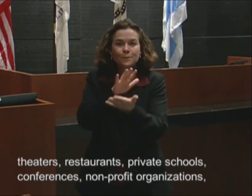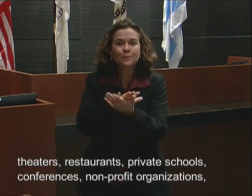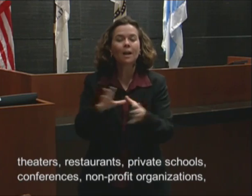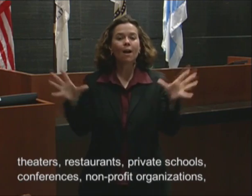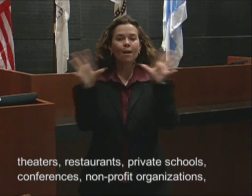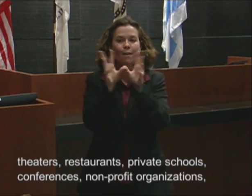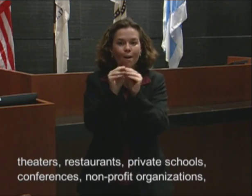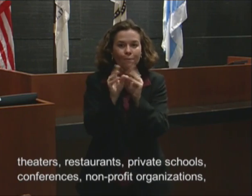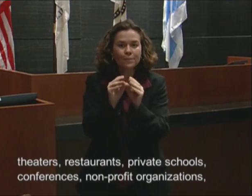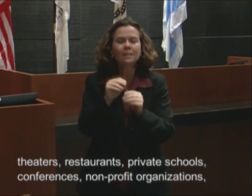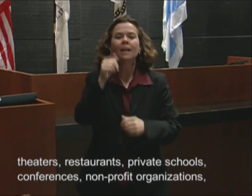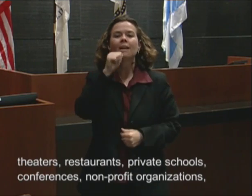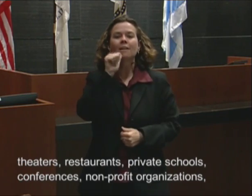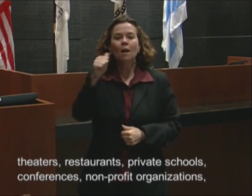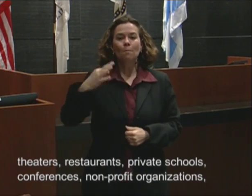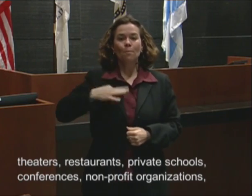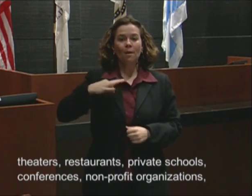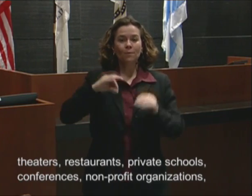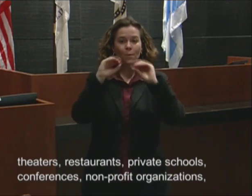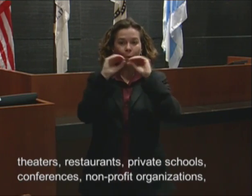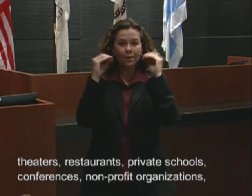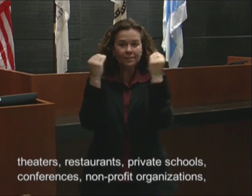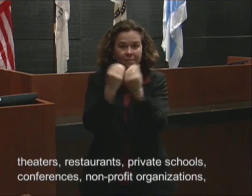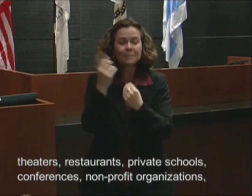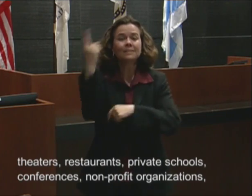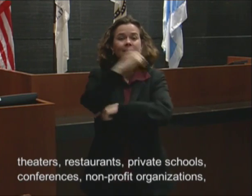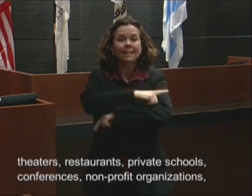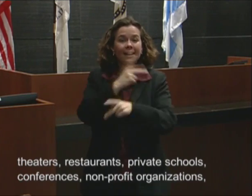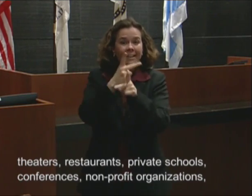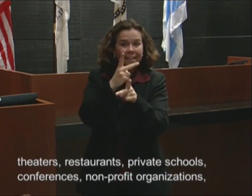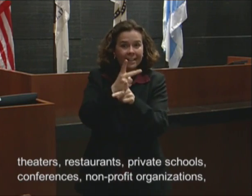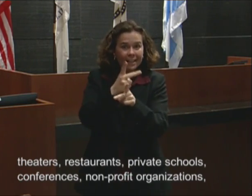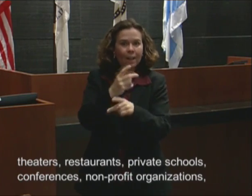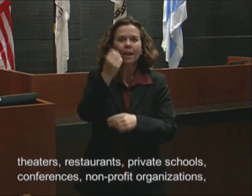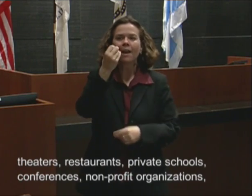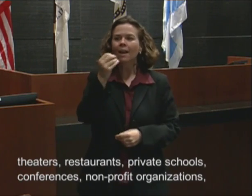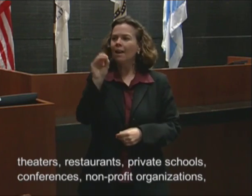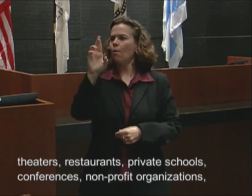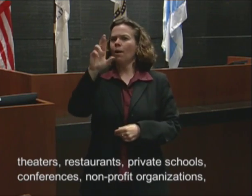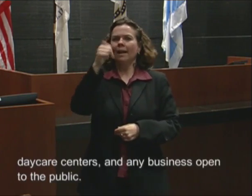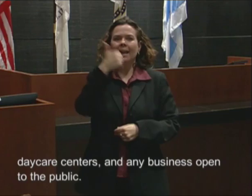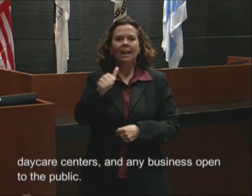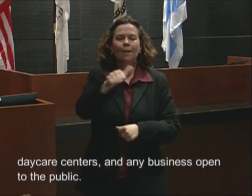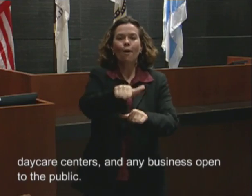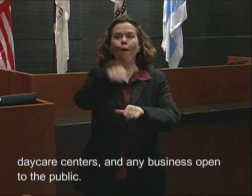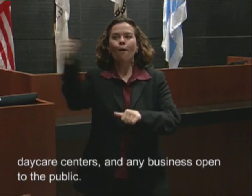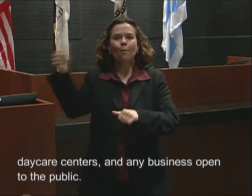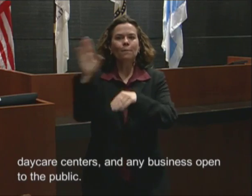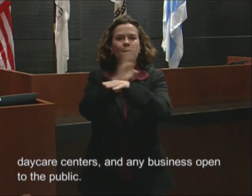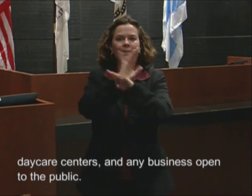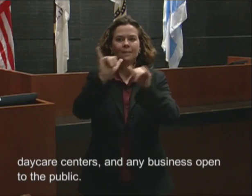schools, conferences, nonprofit organizations, daycare centers, and any business open to the public.